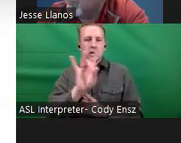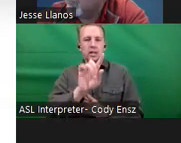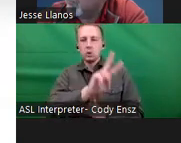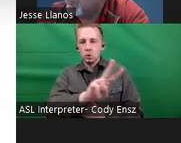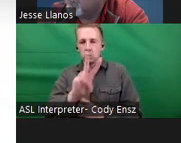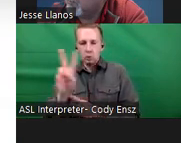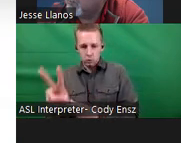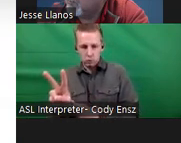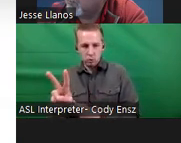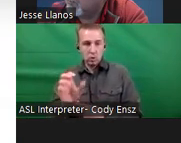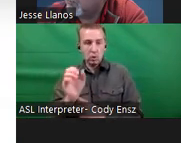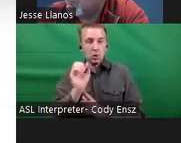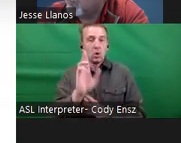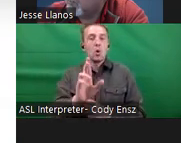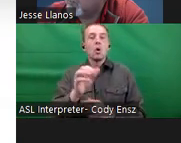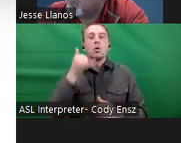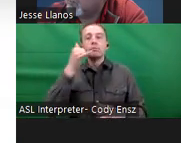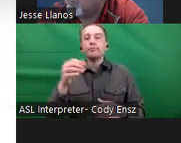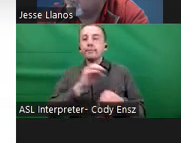559-442-8222 or the main counseling office at